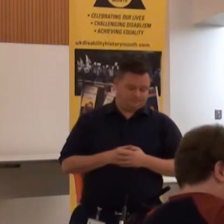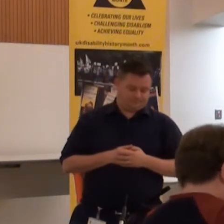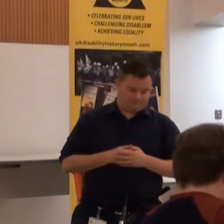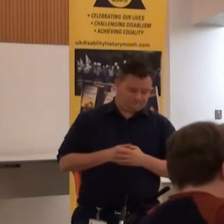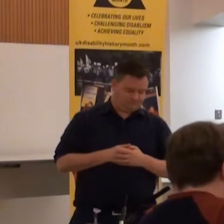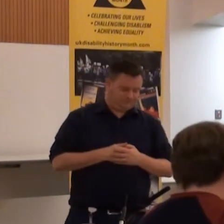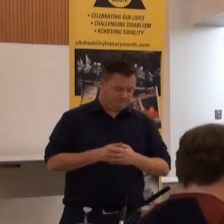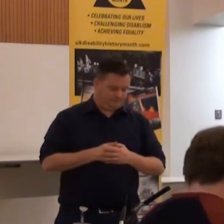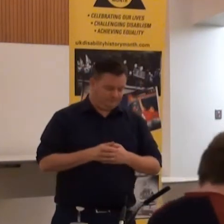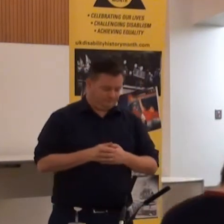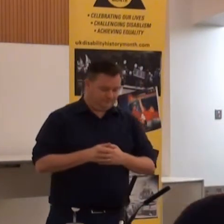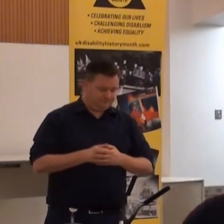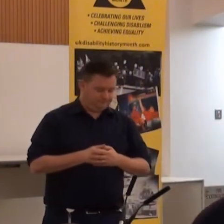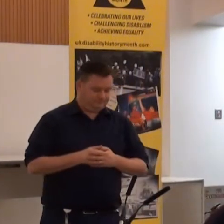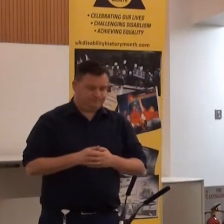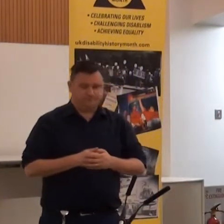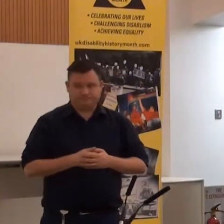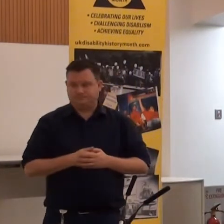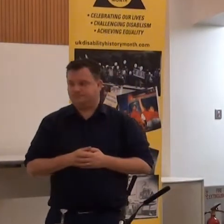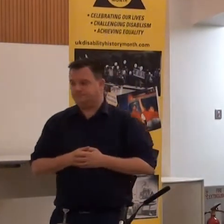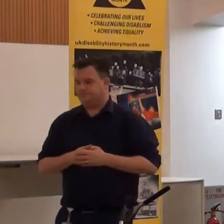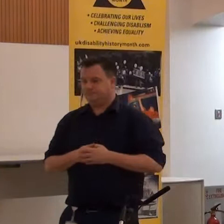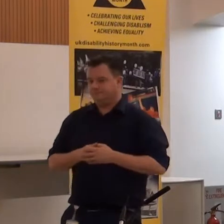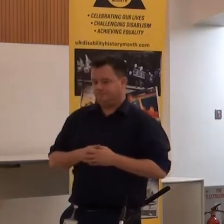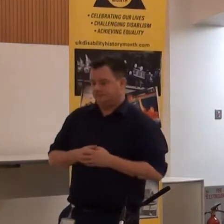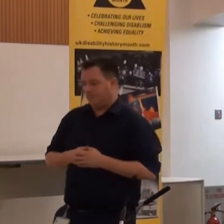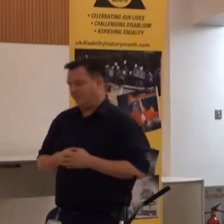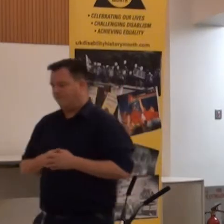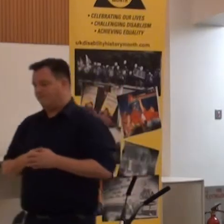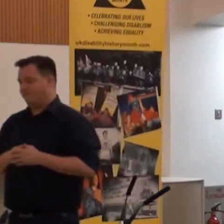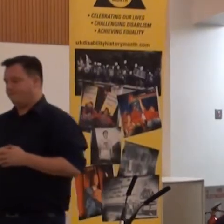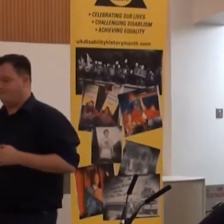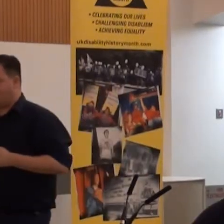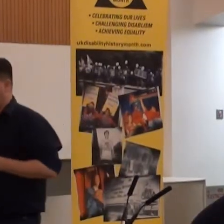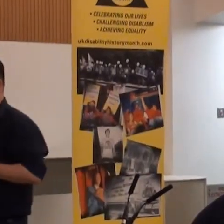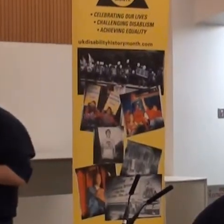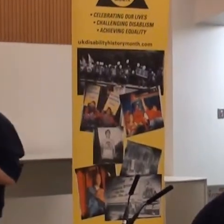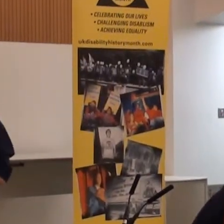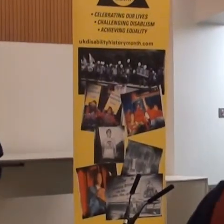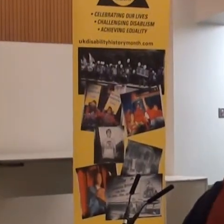Everybody gets a chance, all right? So we'll look.